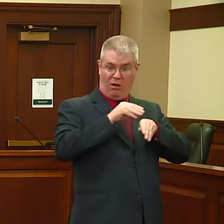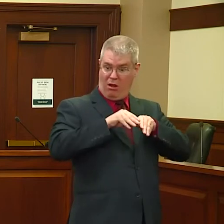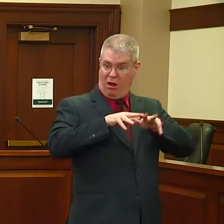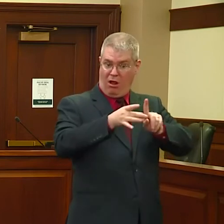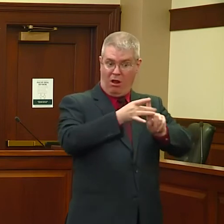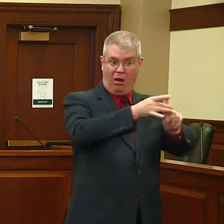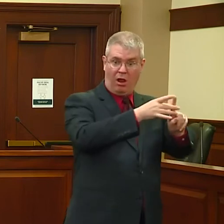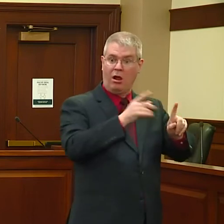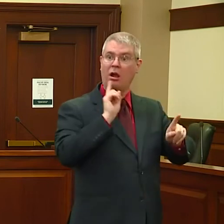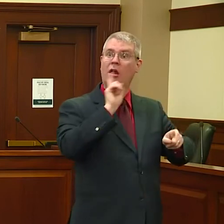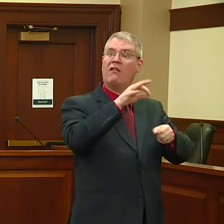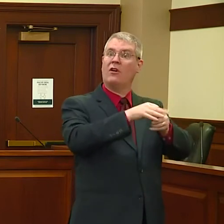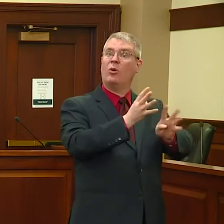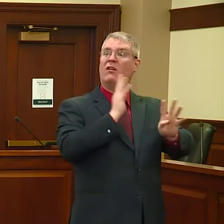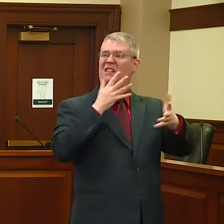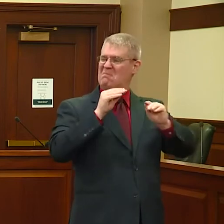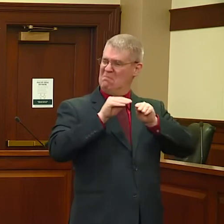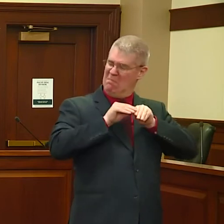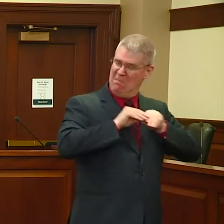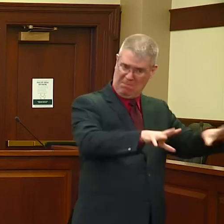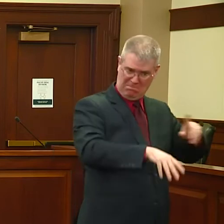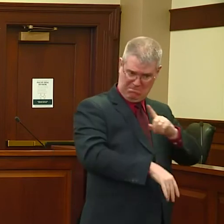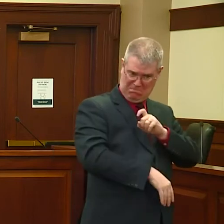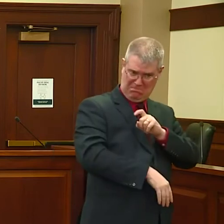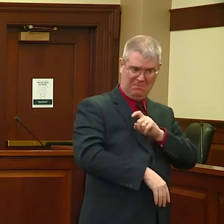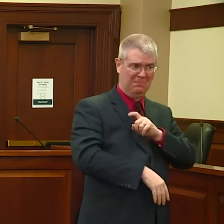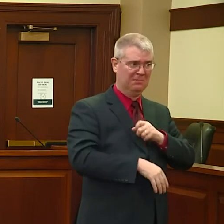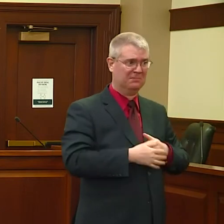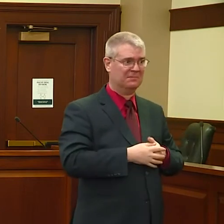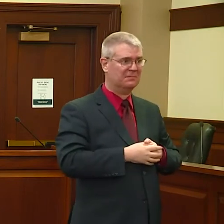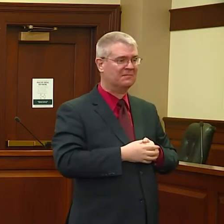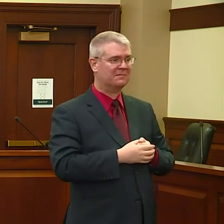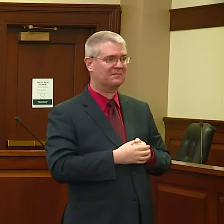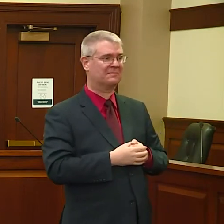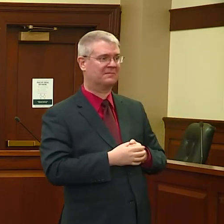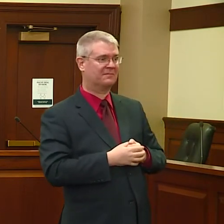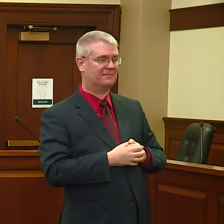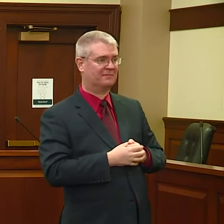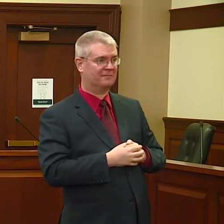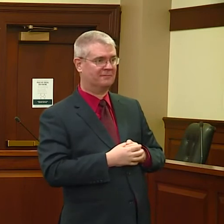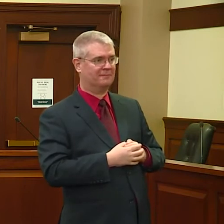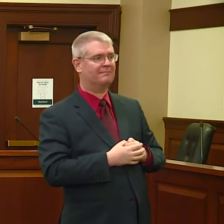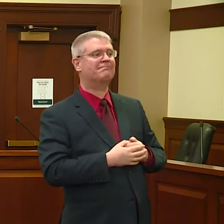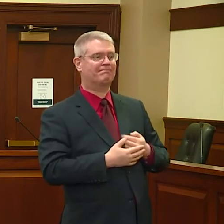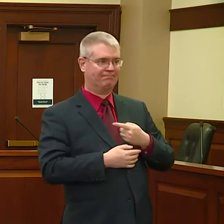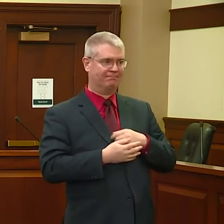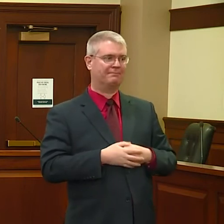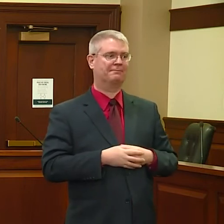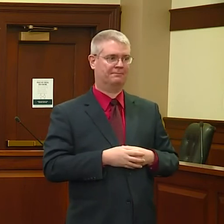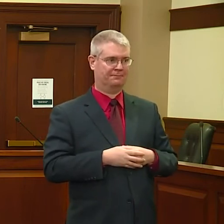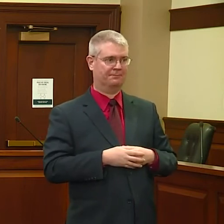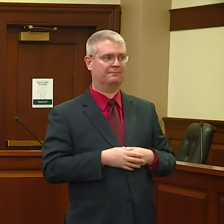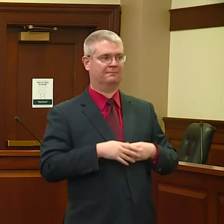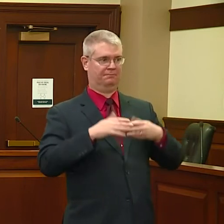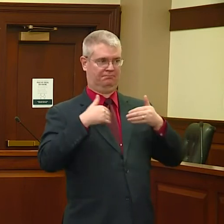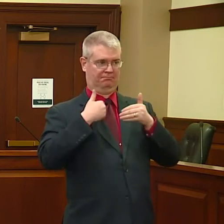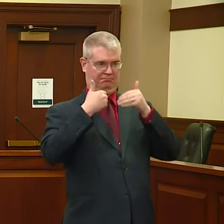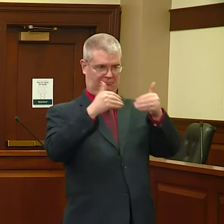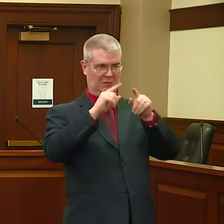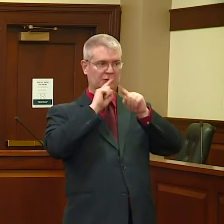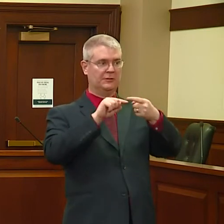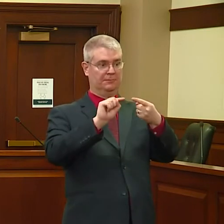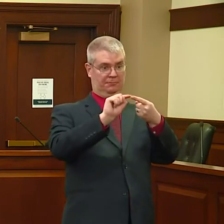map reflected from a county standpoint. But we've got schools here in Ada County, in the West Ada School District, where they got 0 cases. And so what